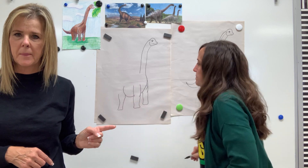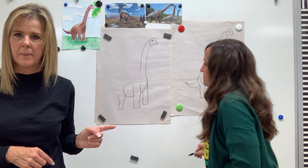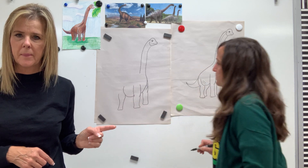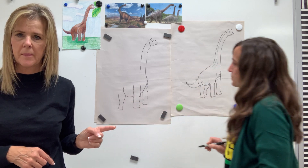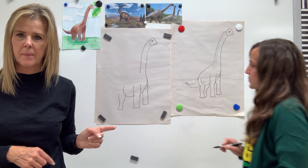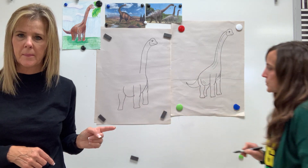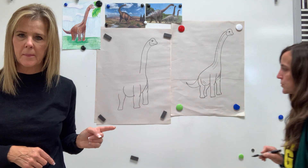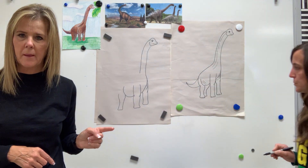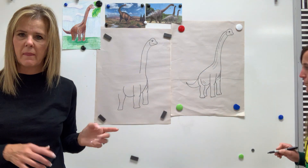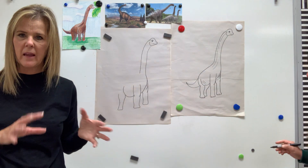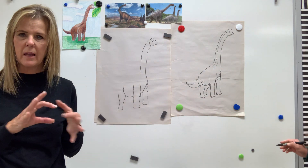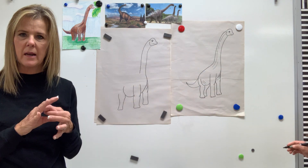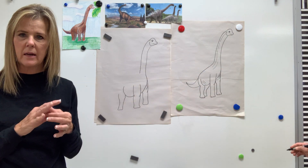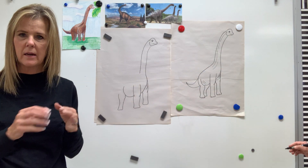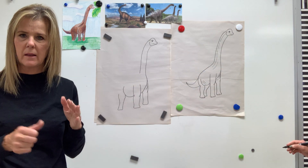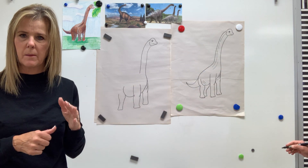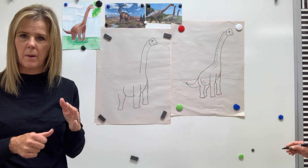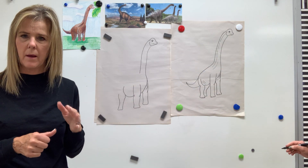bottom.